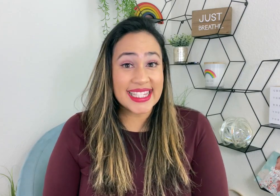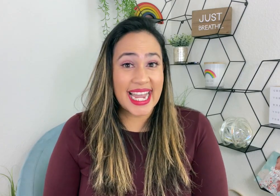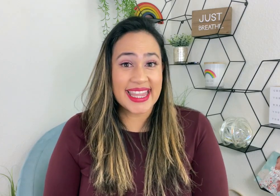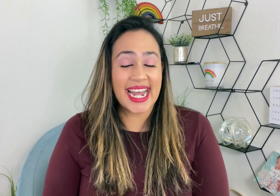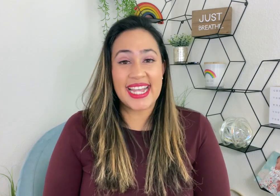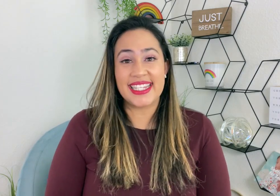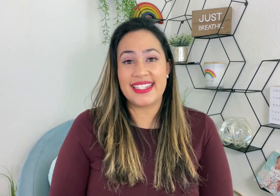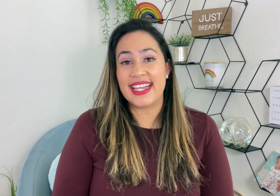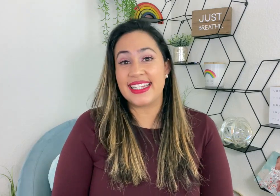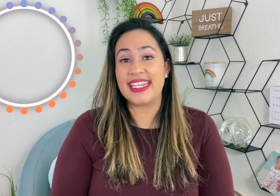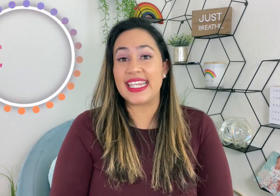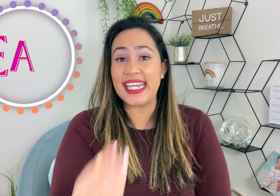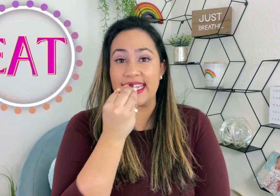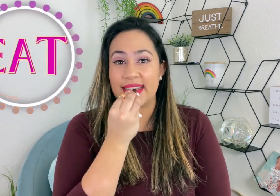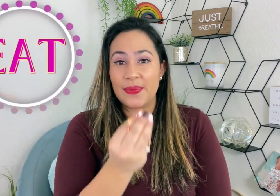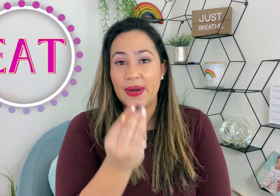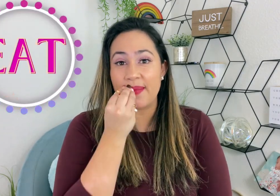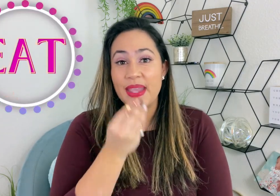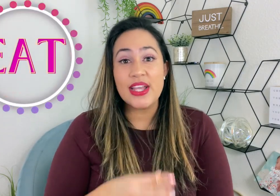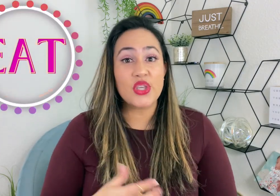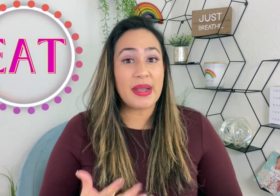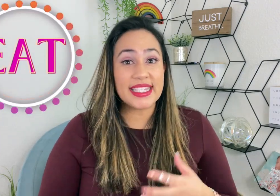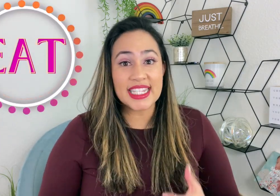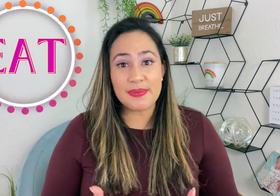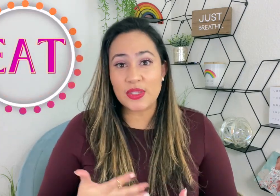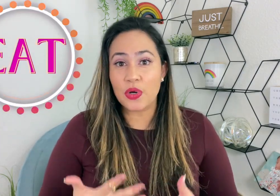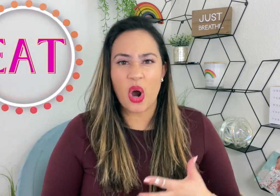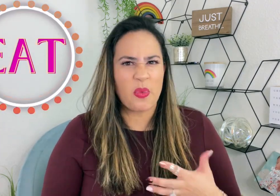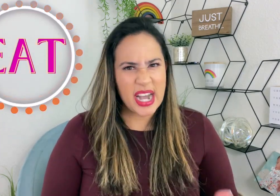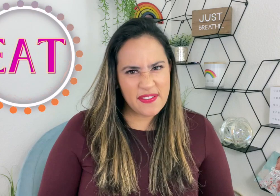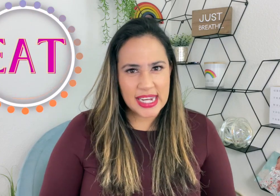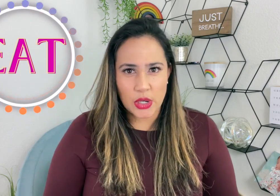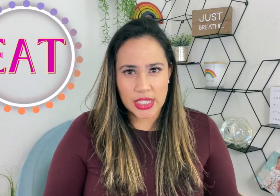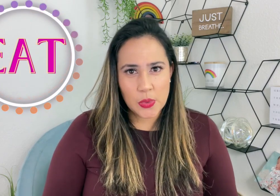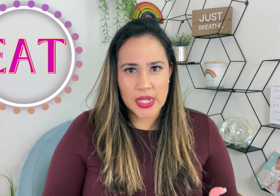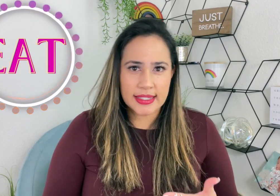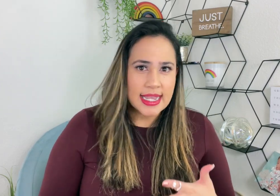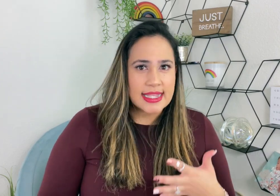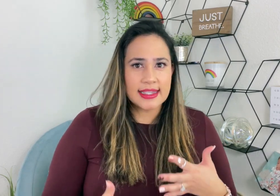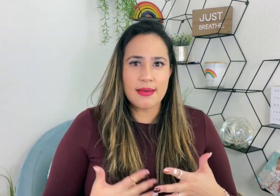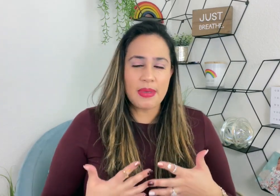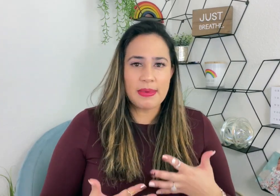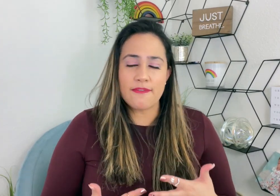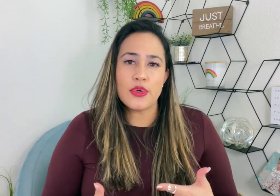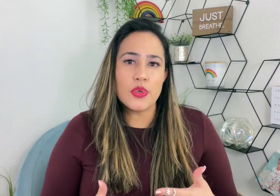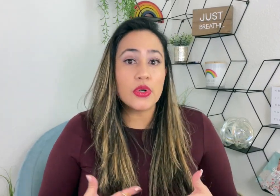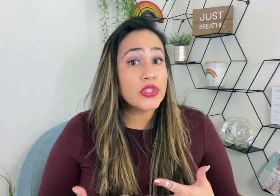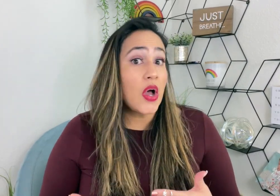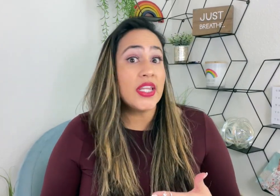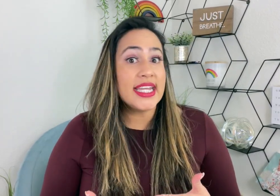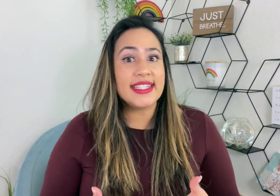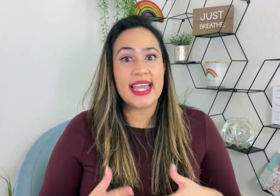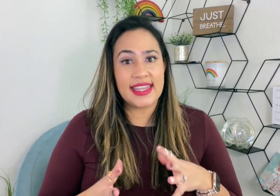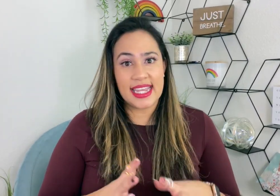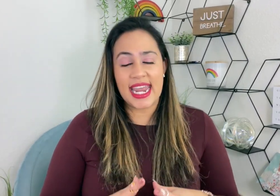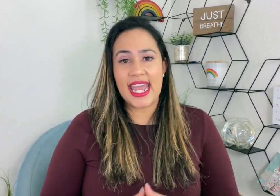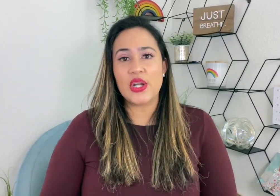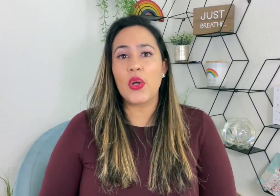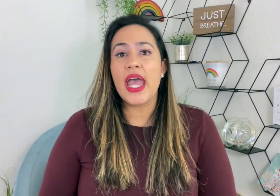sign that I suggest is eat. Right? So by 6 months, we're already feeding our little ones some baby food or solids that they can handle.